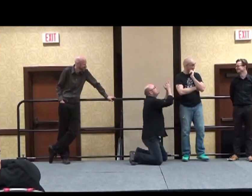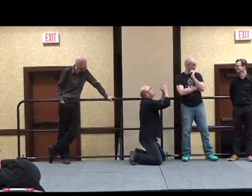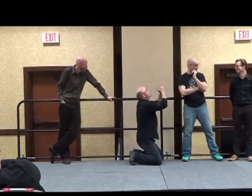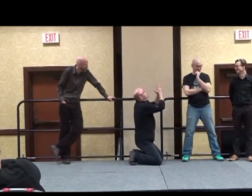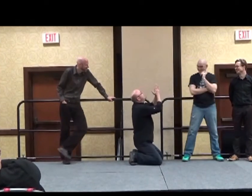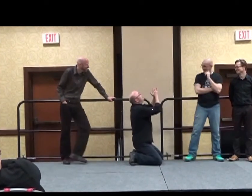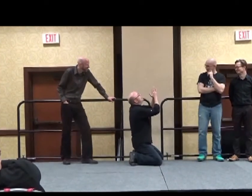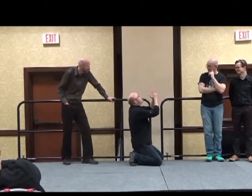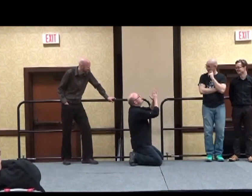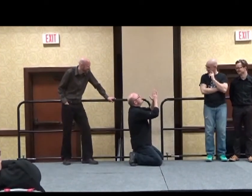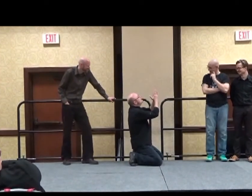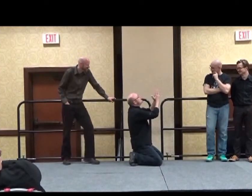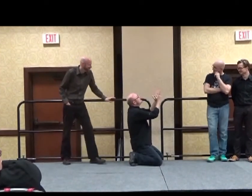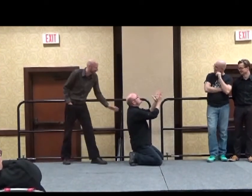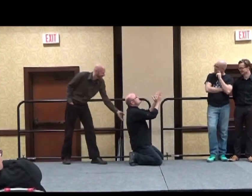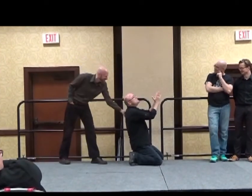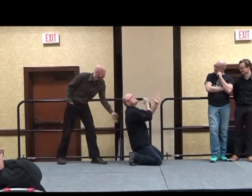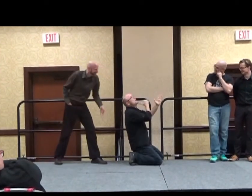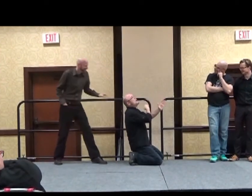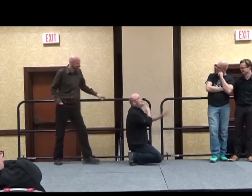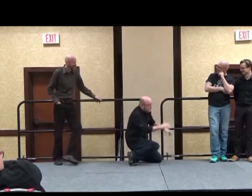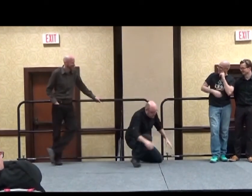Please, officer, please. Please do it.